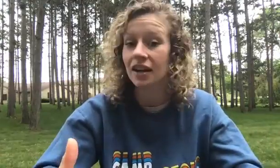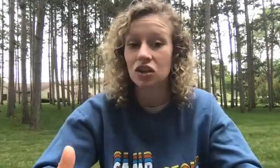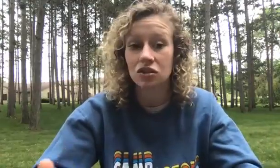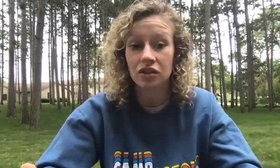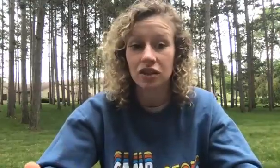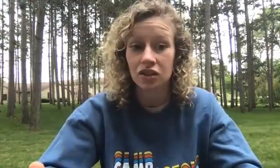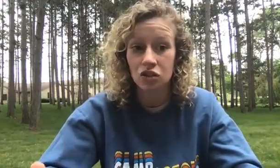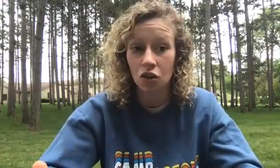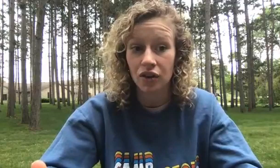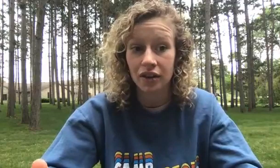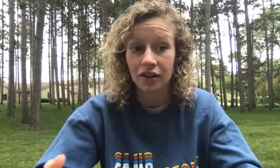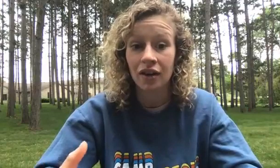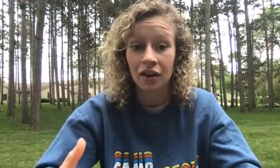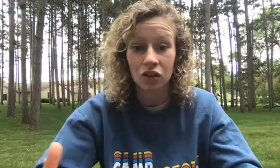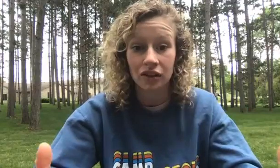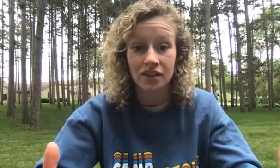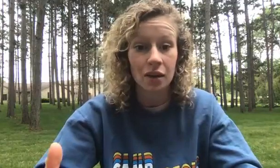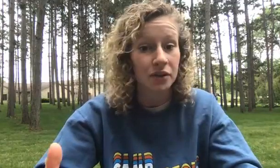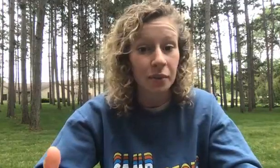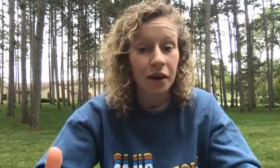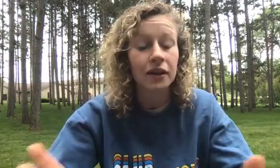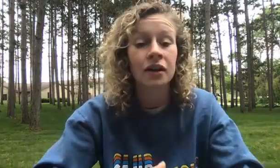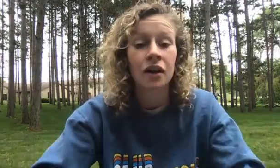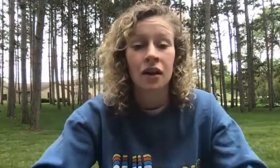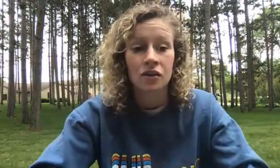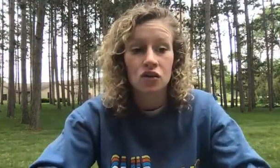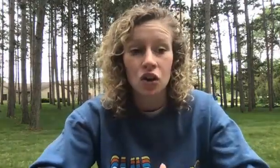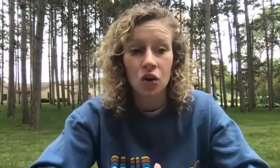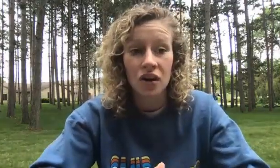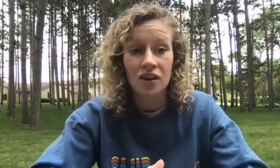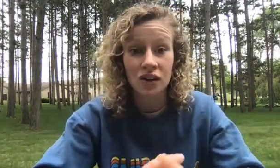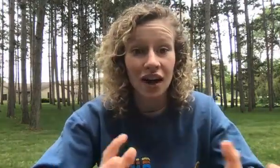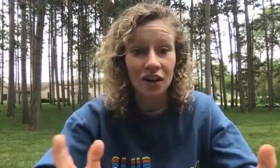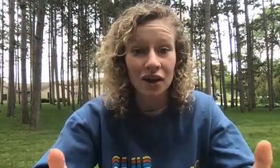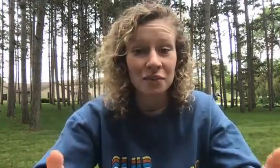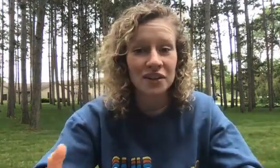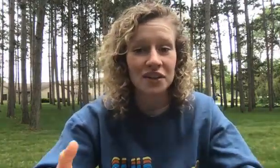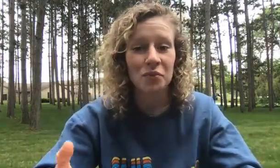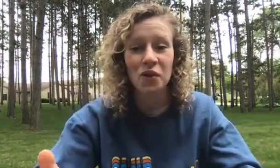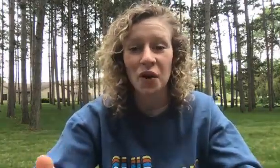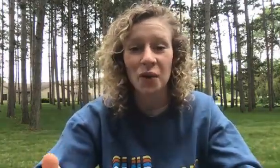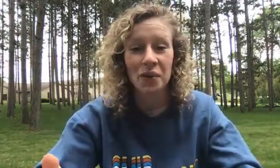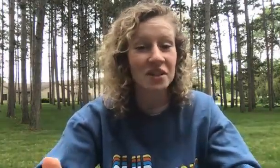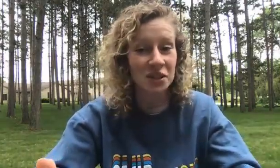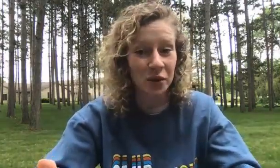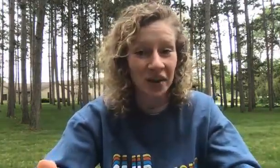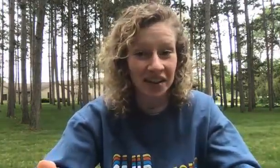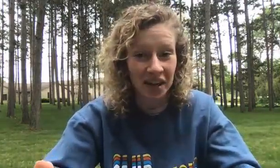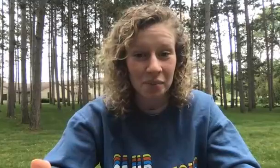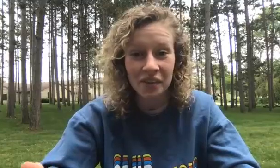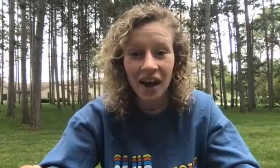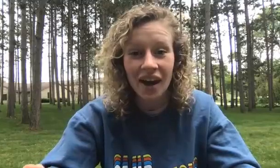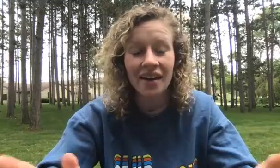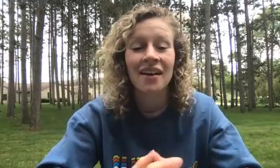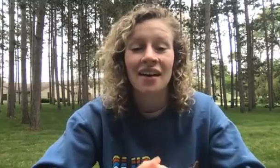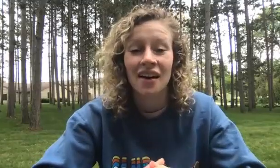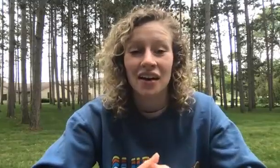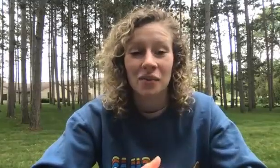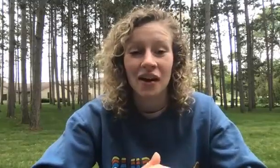just during this COVID and during this epidemic. So to kind of wrap things up, we miss you all at camp a lot. I